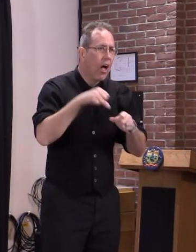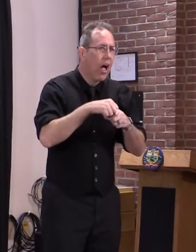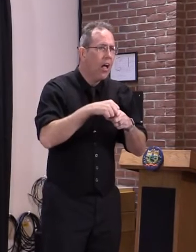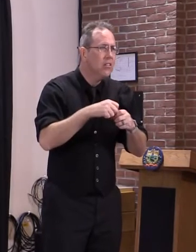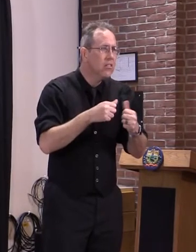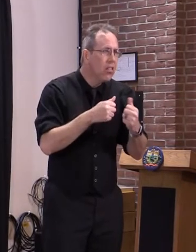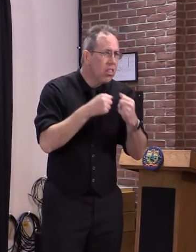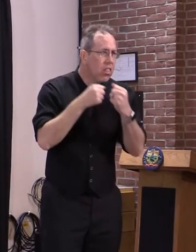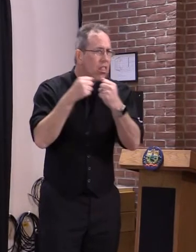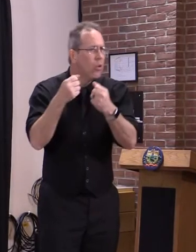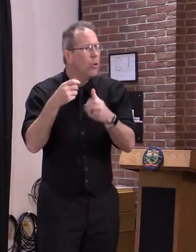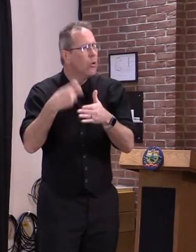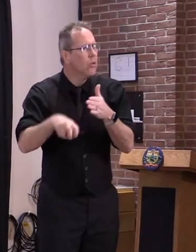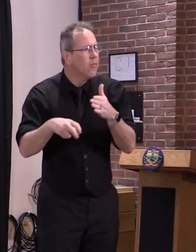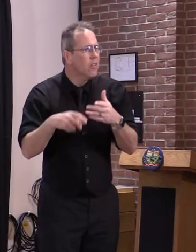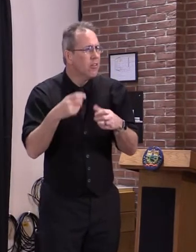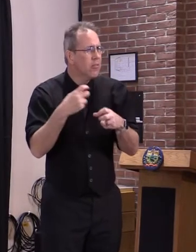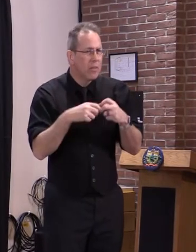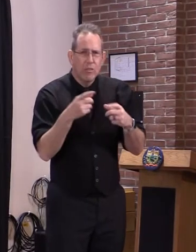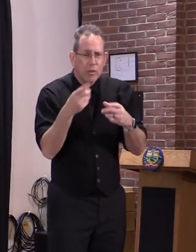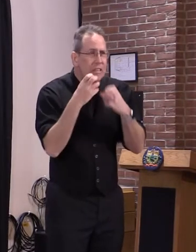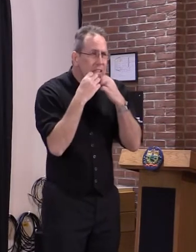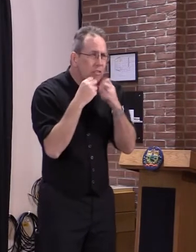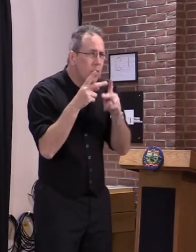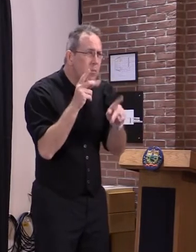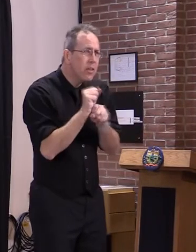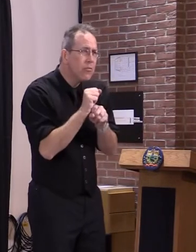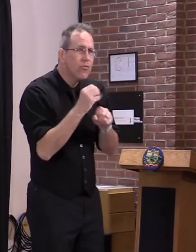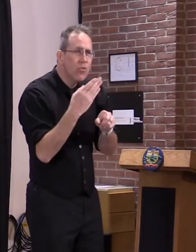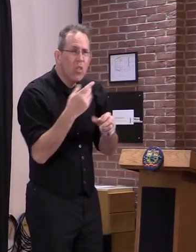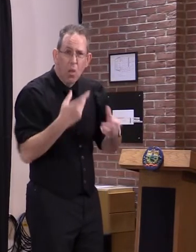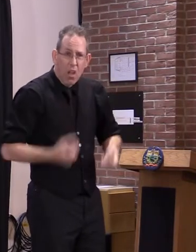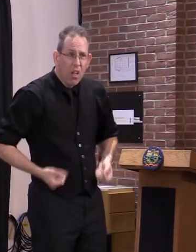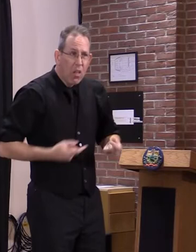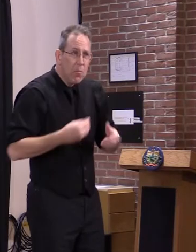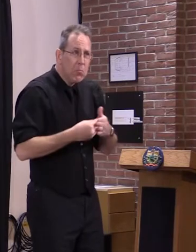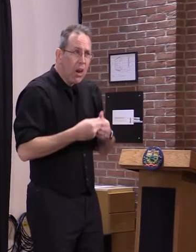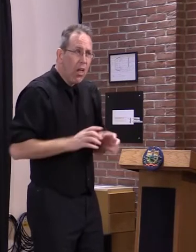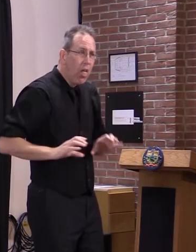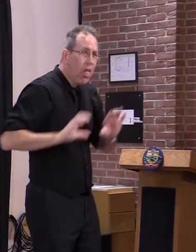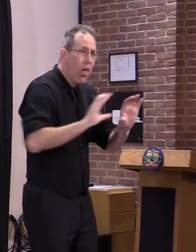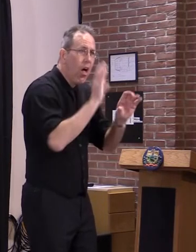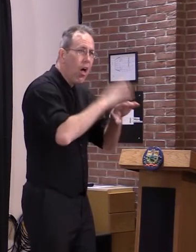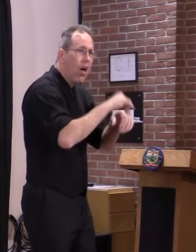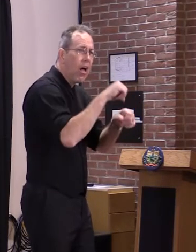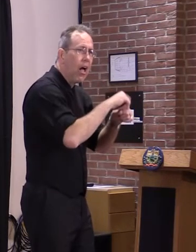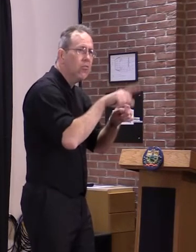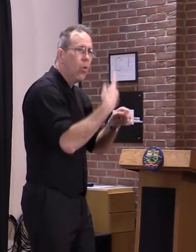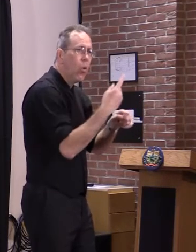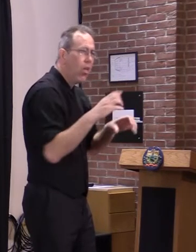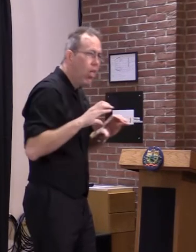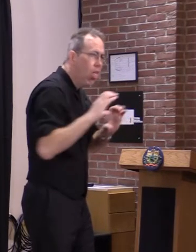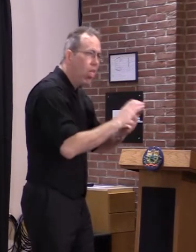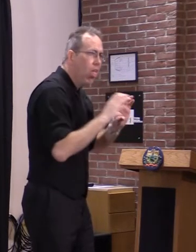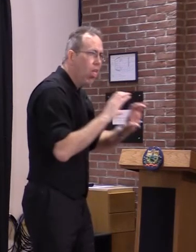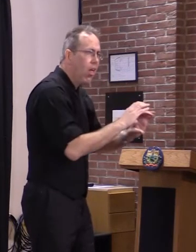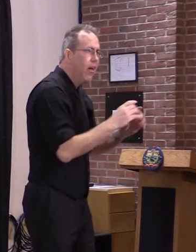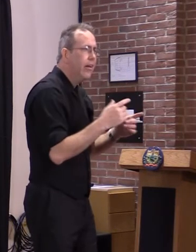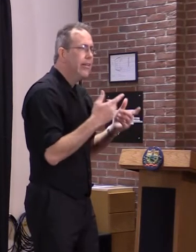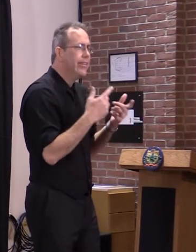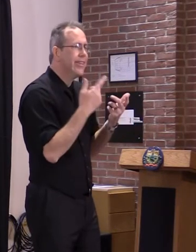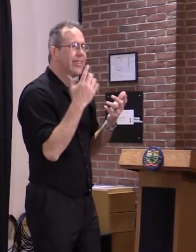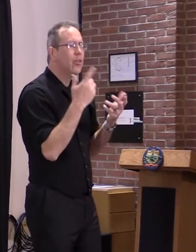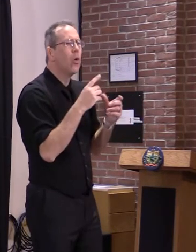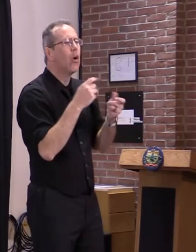big issue for you. Would you support a gas tax hiatus in the state of Vermont, especially considering